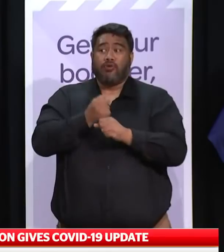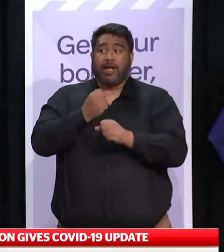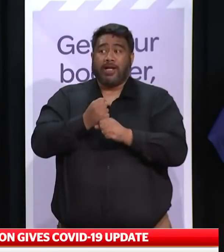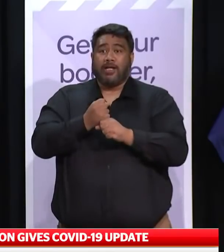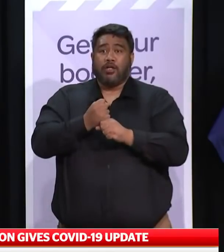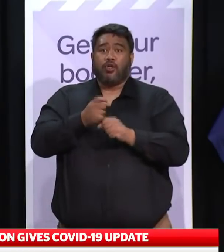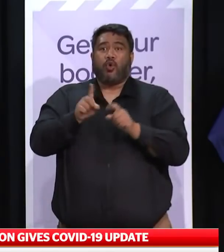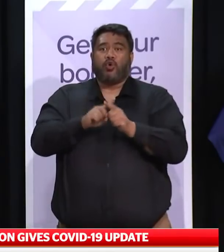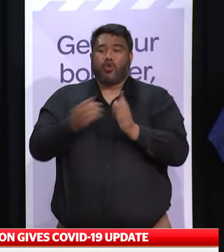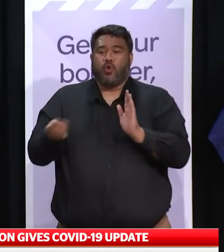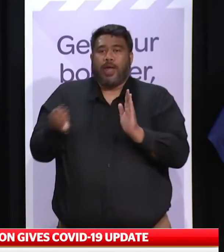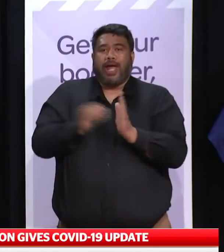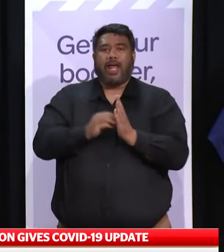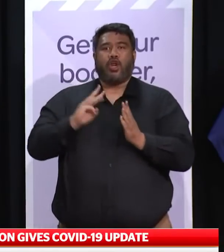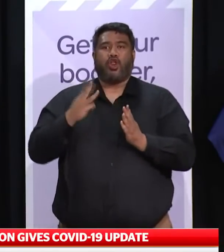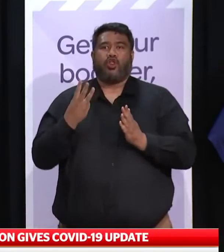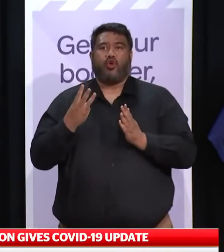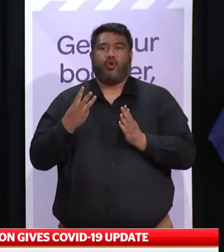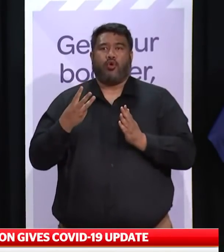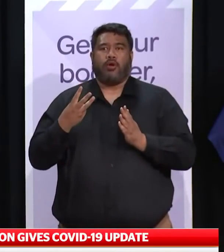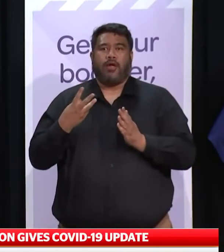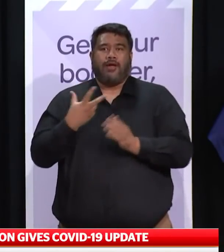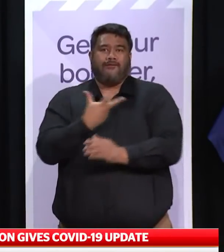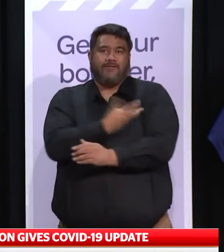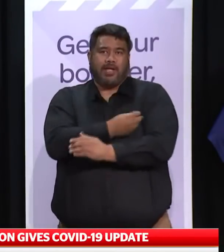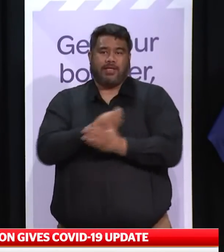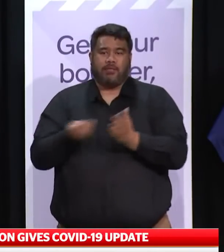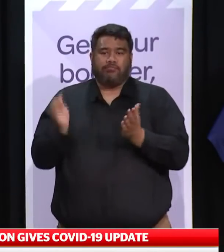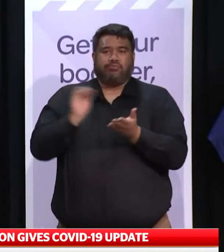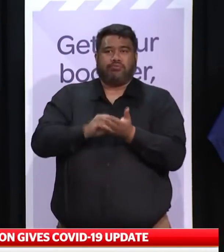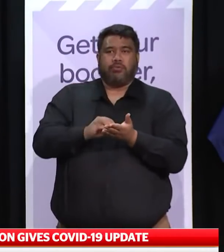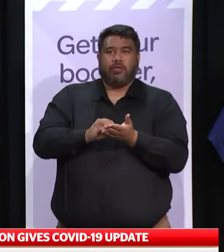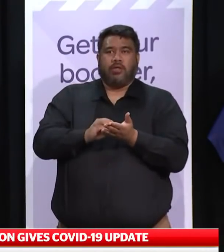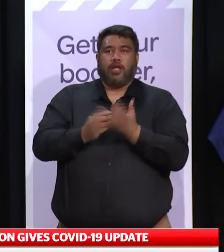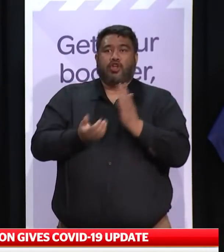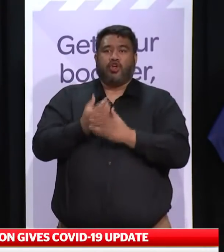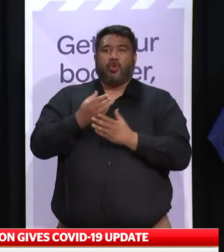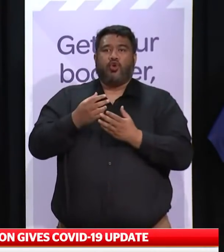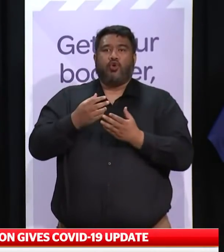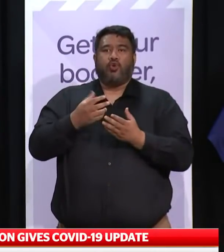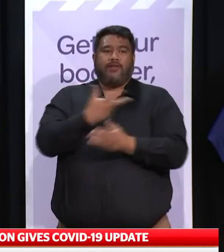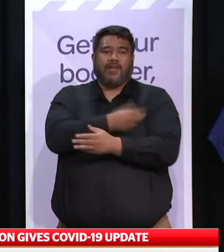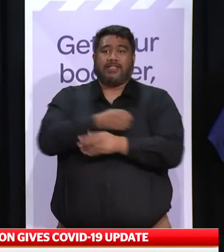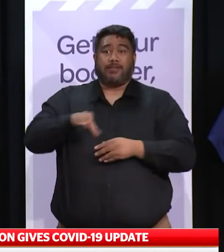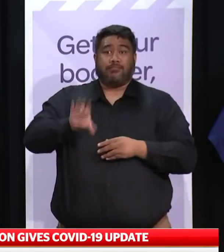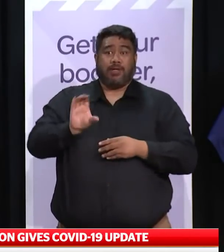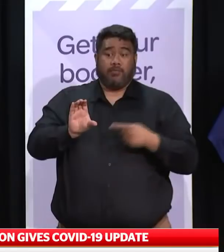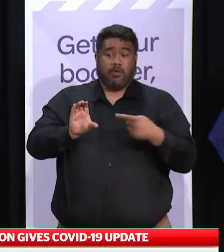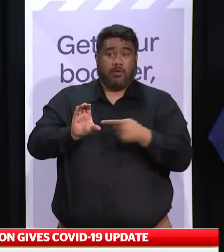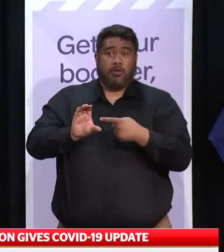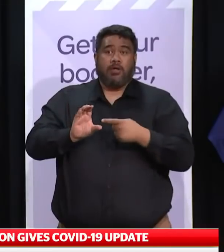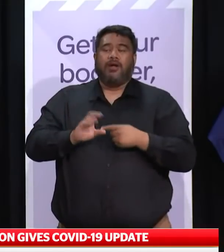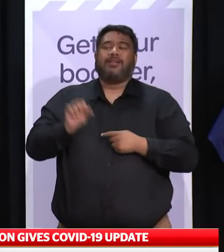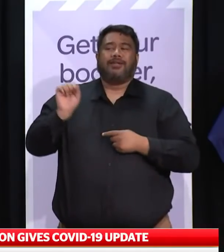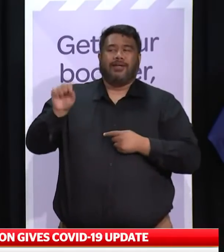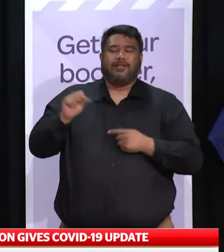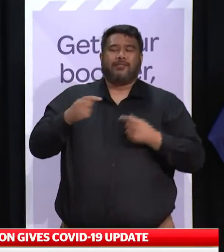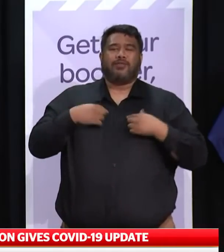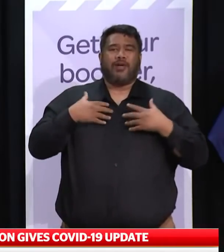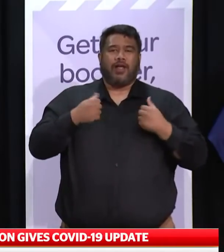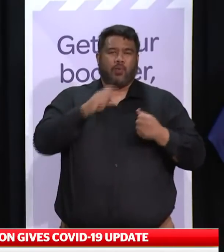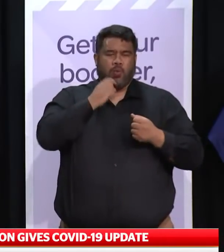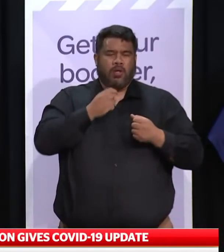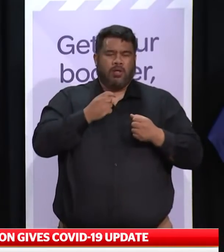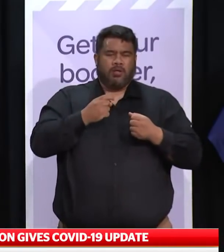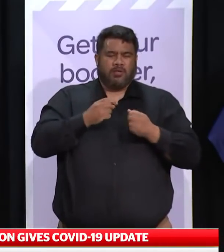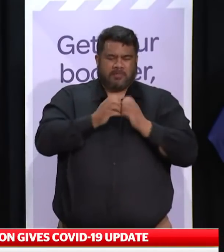booster status of the person? This is an issue that the Ministry of Health is working through. Clearly, when they were established, it